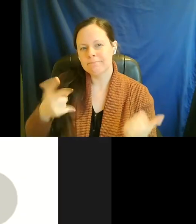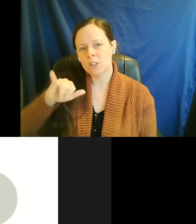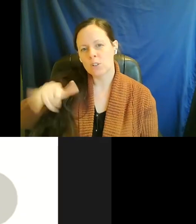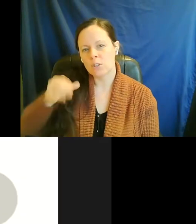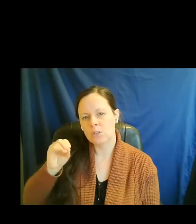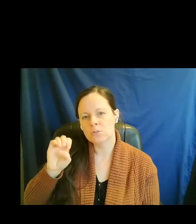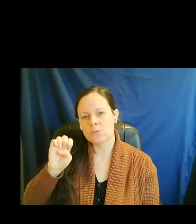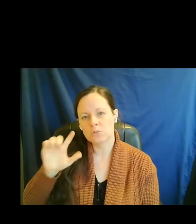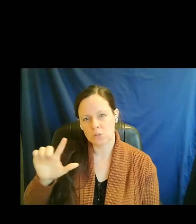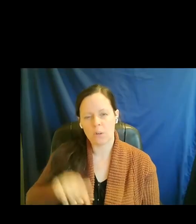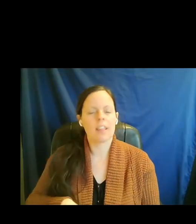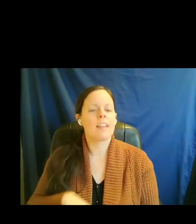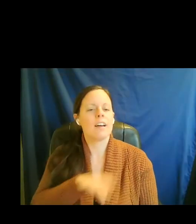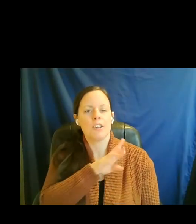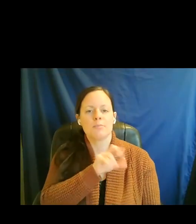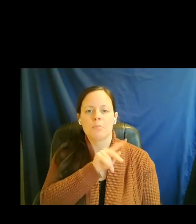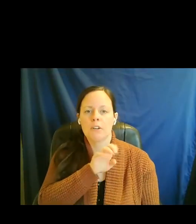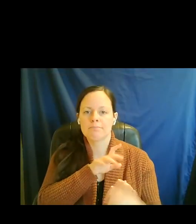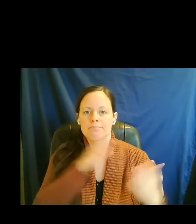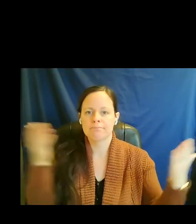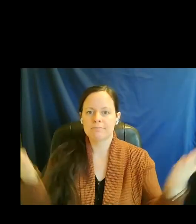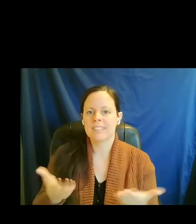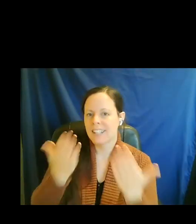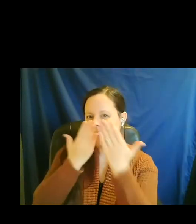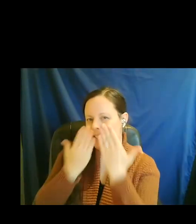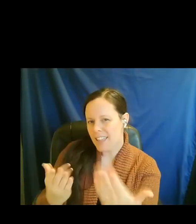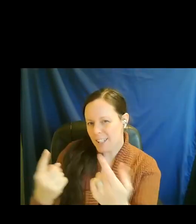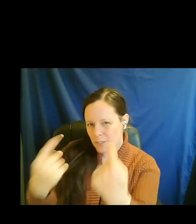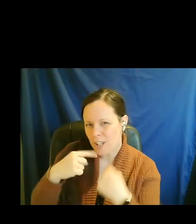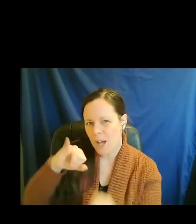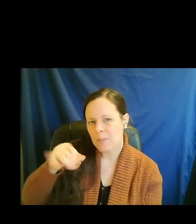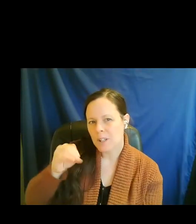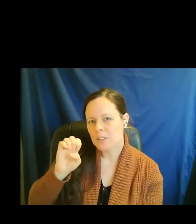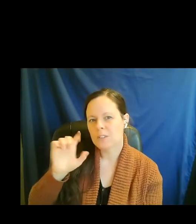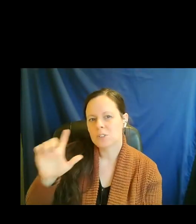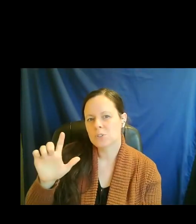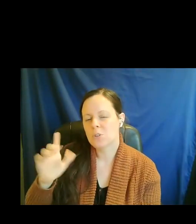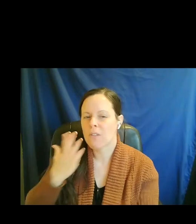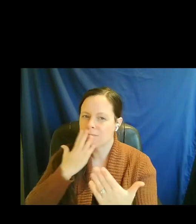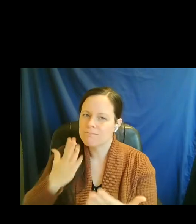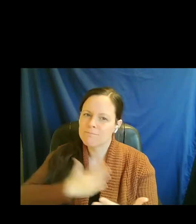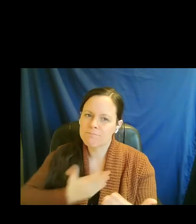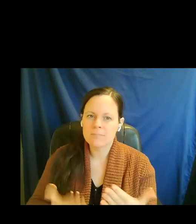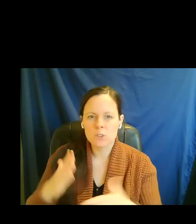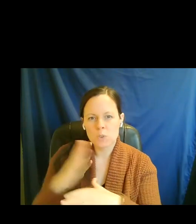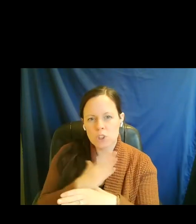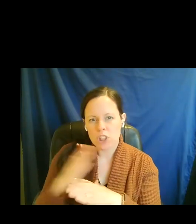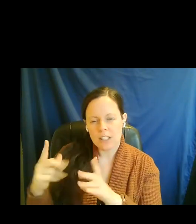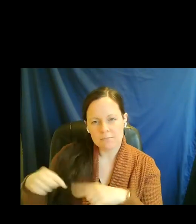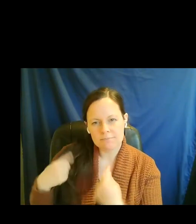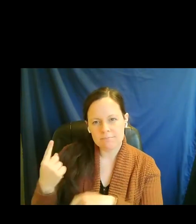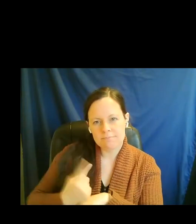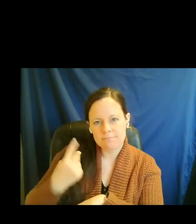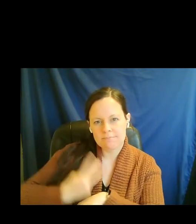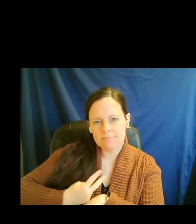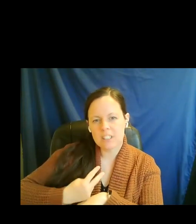So Joel, thank you so much for being here. We appreciate your willingness to share this as you have been the past couple of days through your Genesis